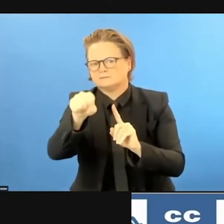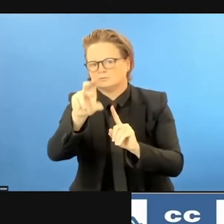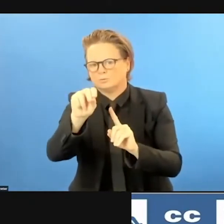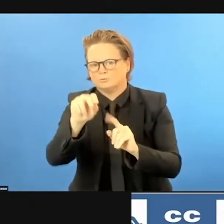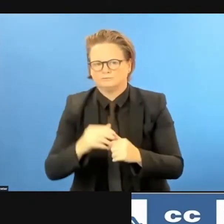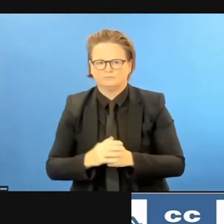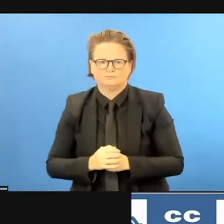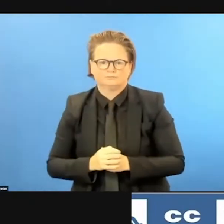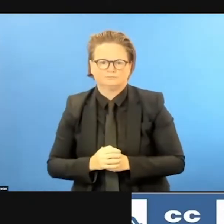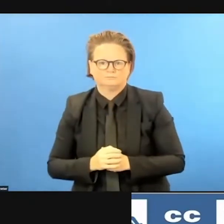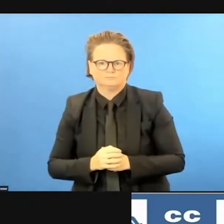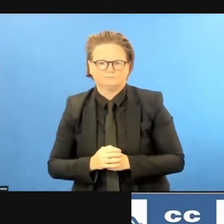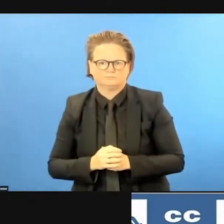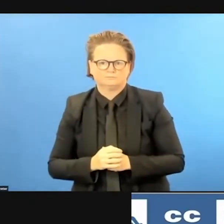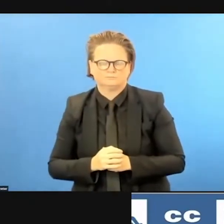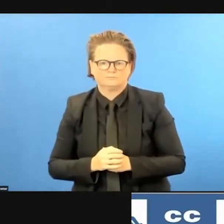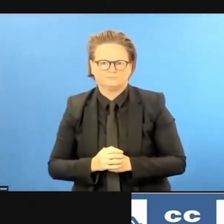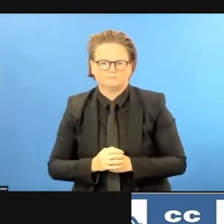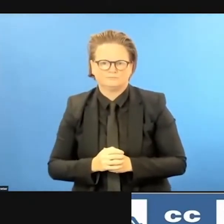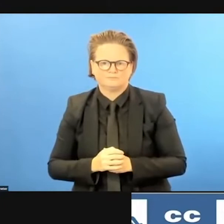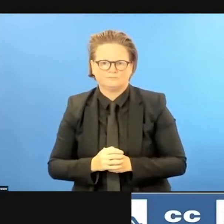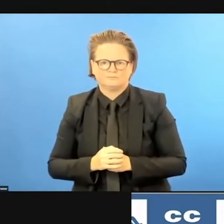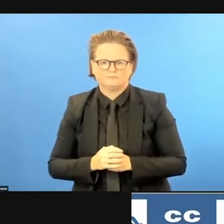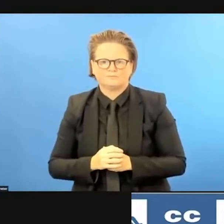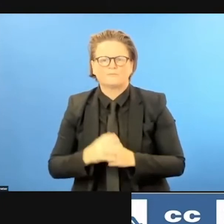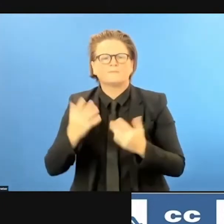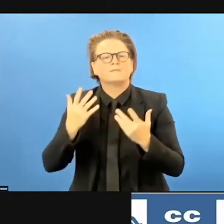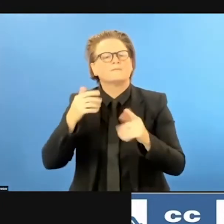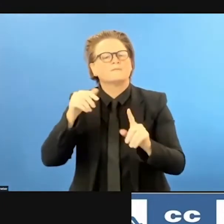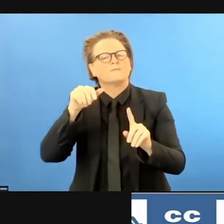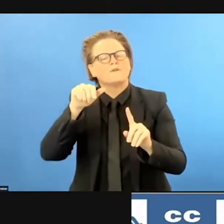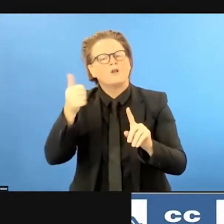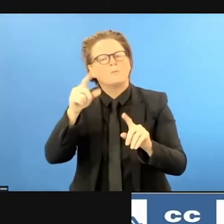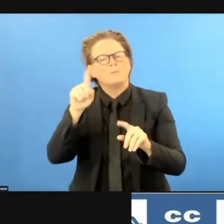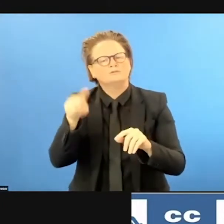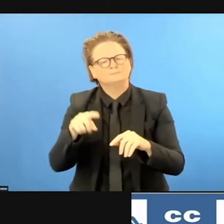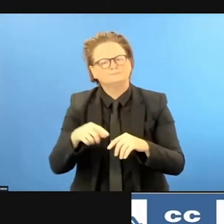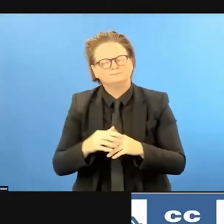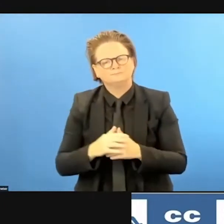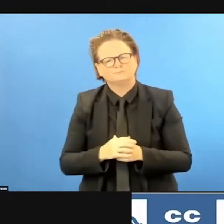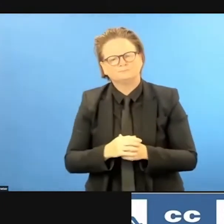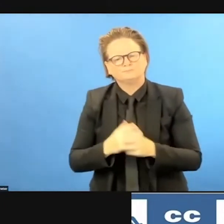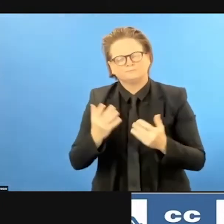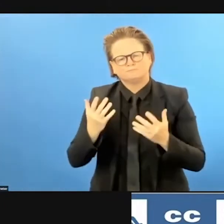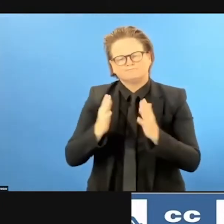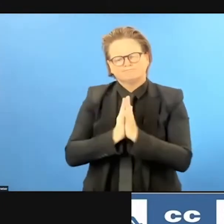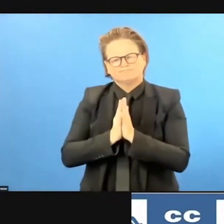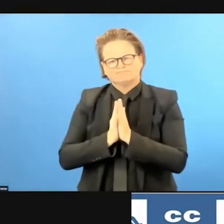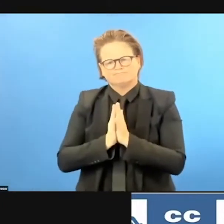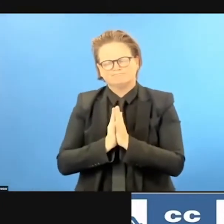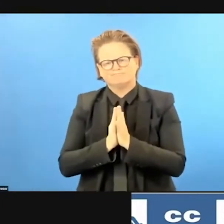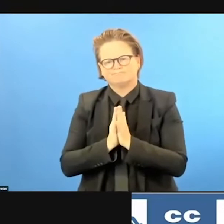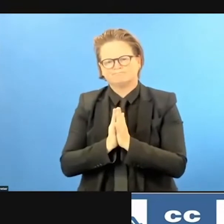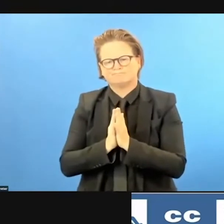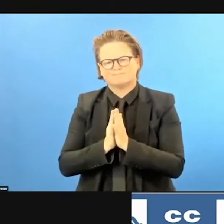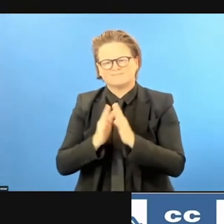And the second part of the question or series of questions that we have received are around, again, the differences, the slight